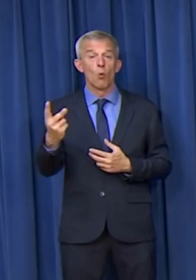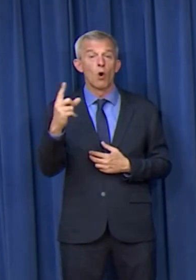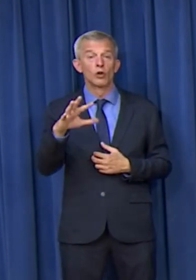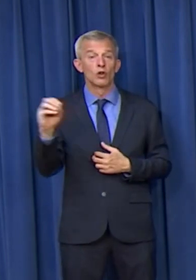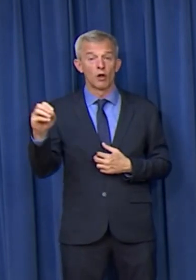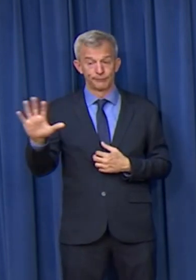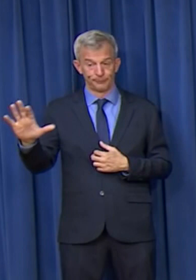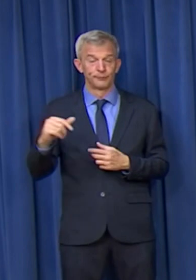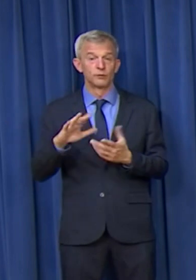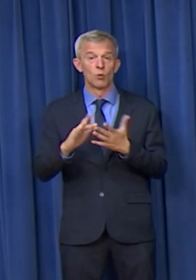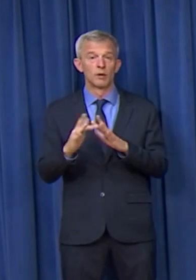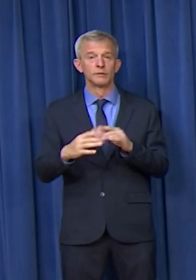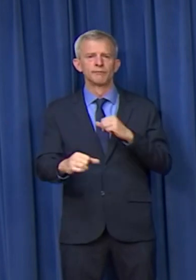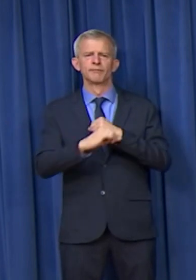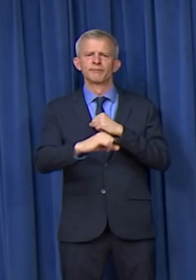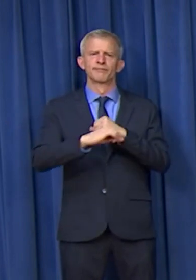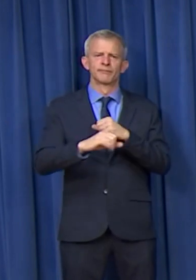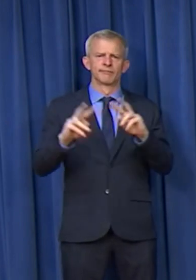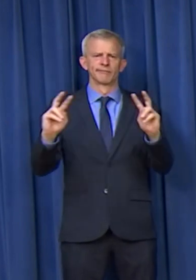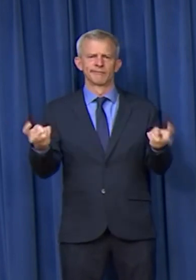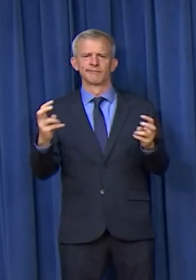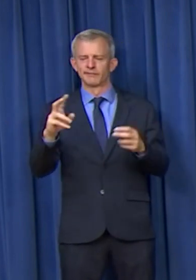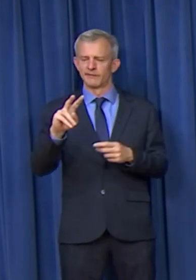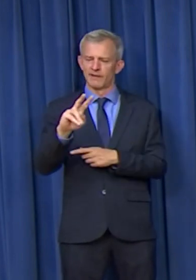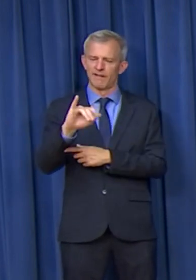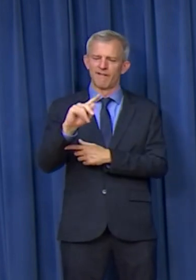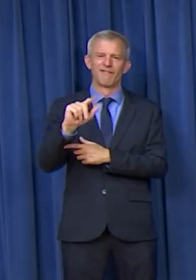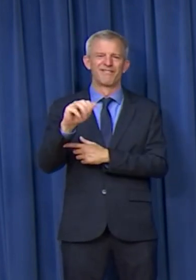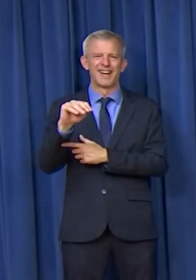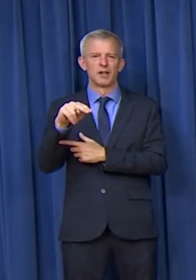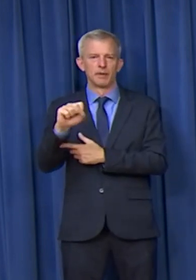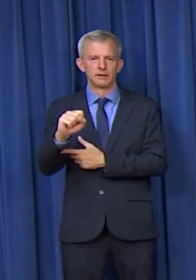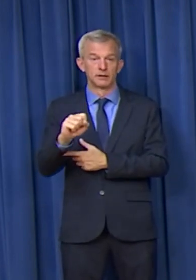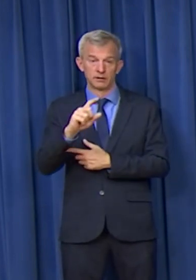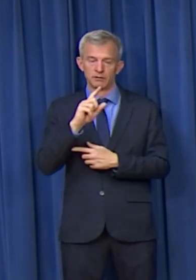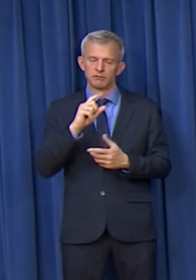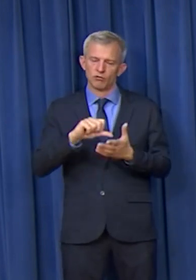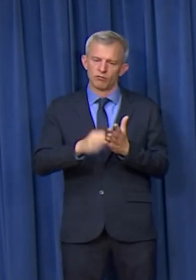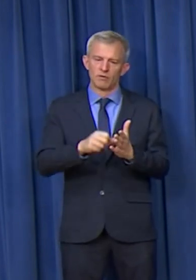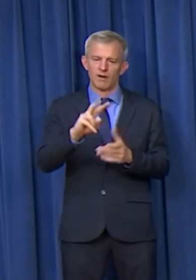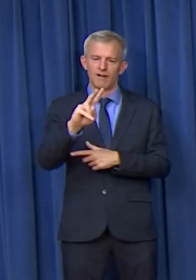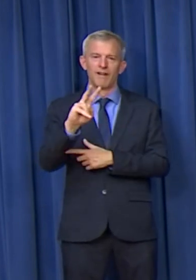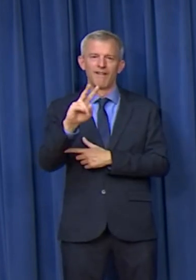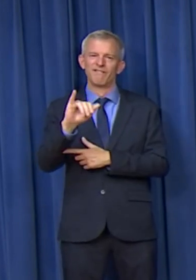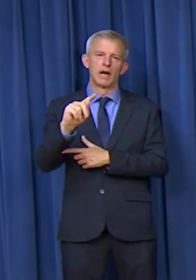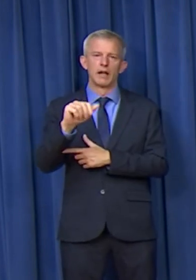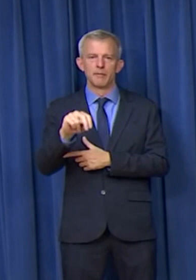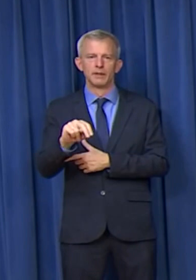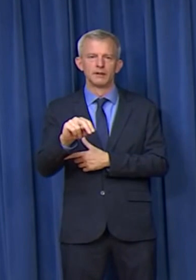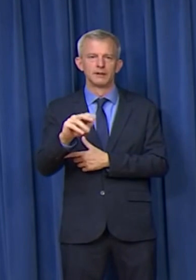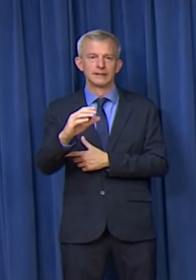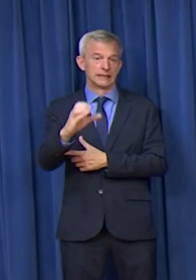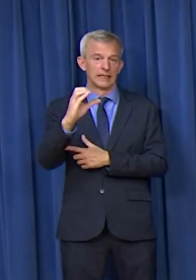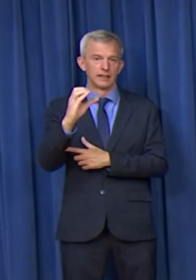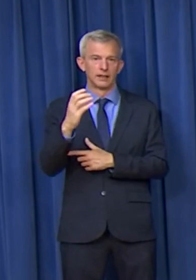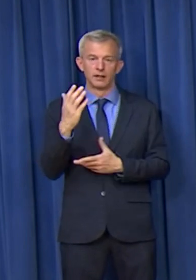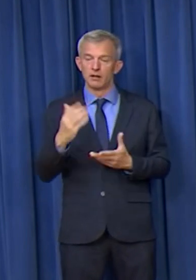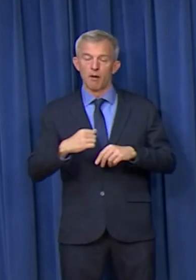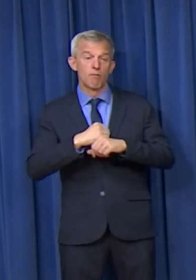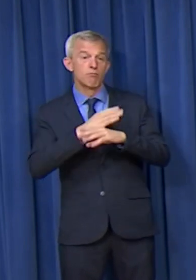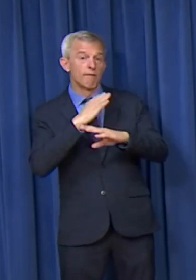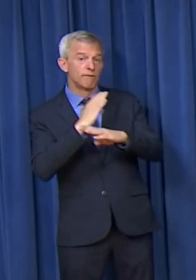was advertising vitamins, in particular vitamin C, as a preventative and perhaps a treatment for